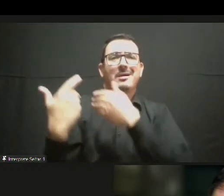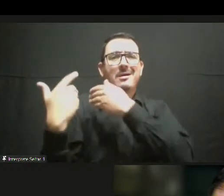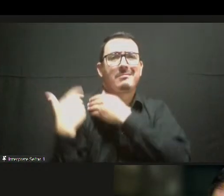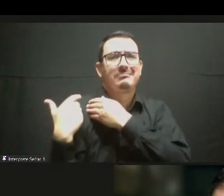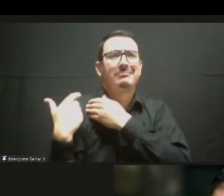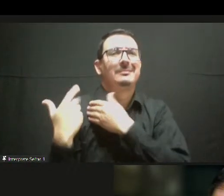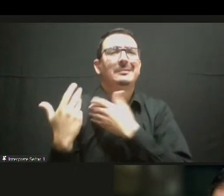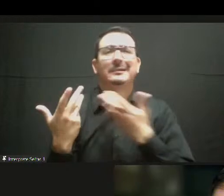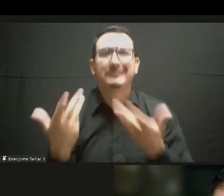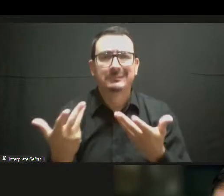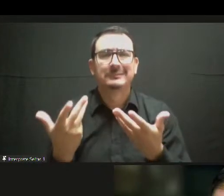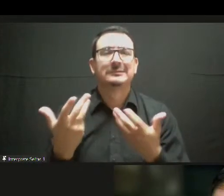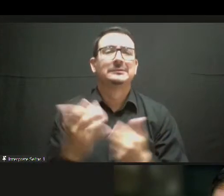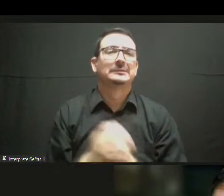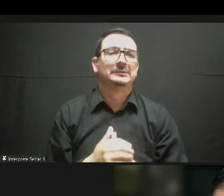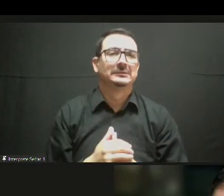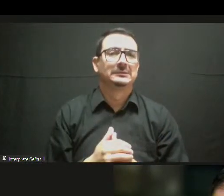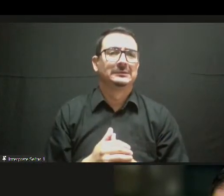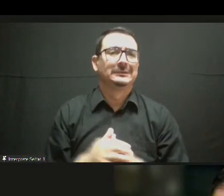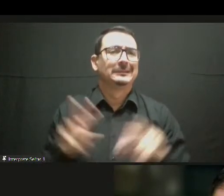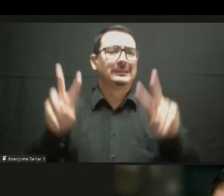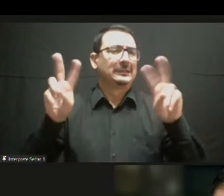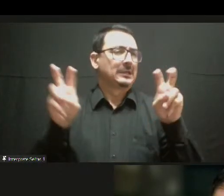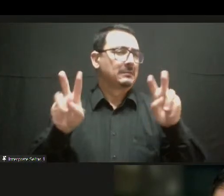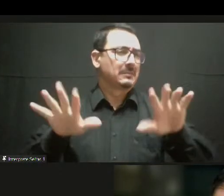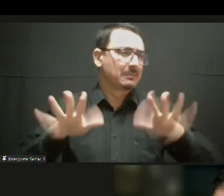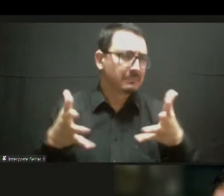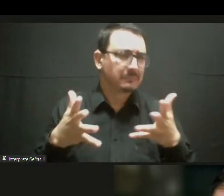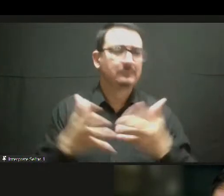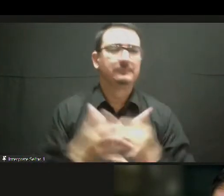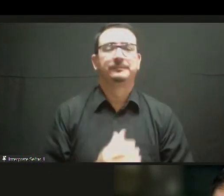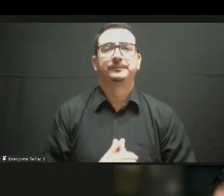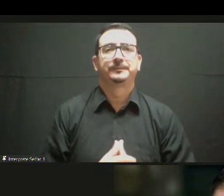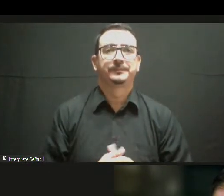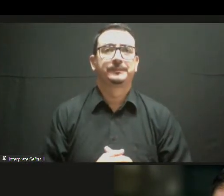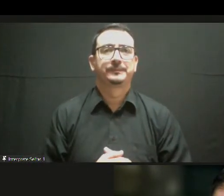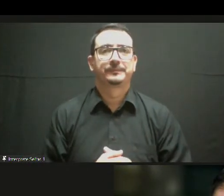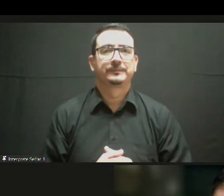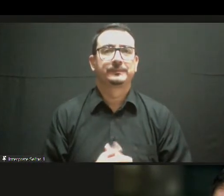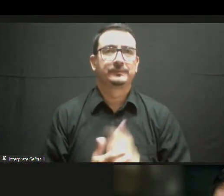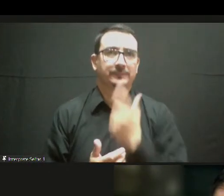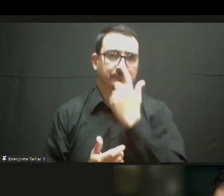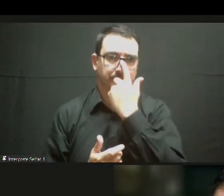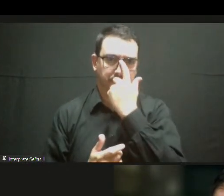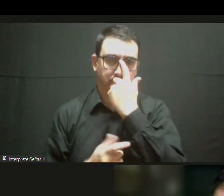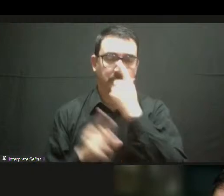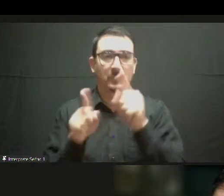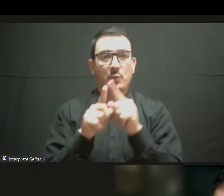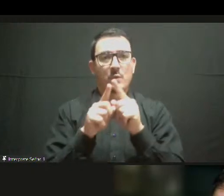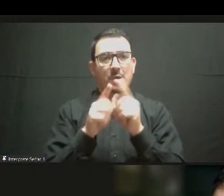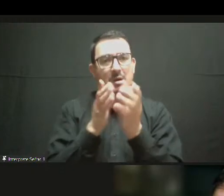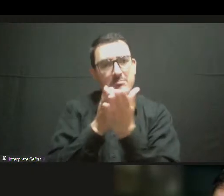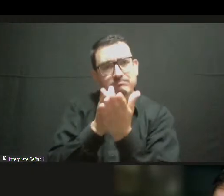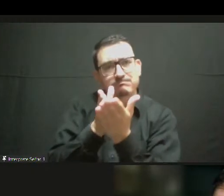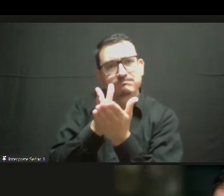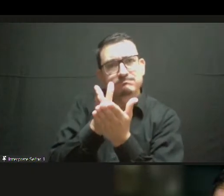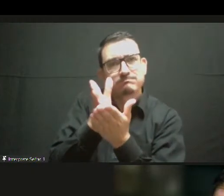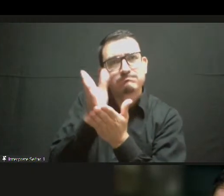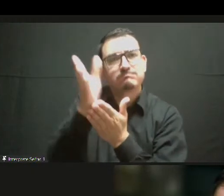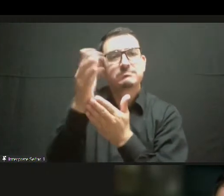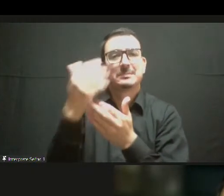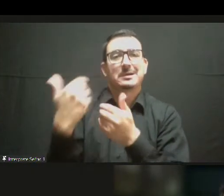sustainability in the part of your global tourism plastics initiative in Asia. So